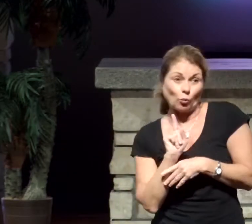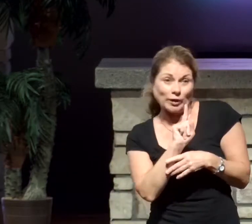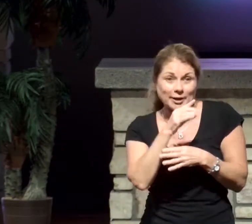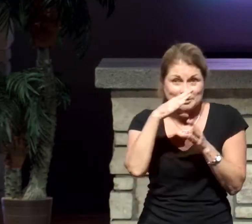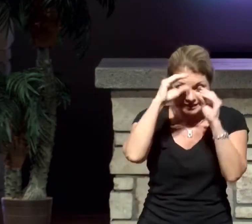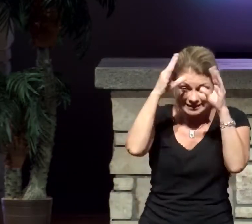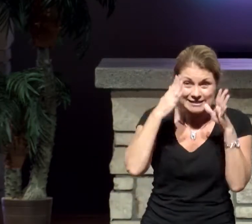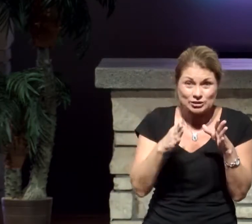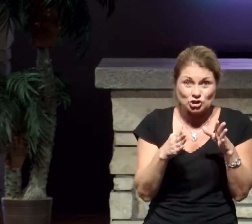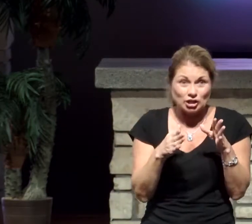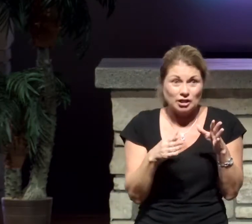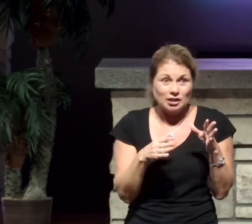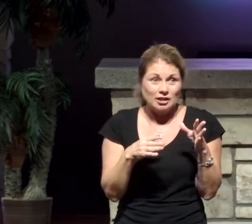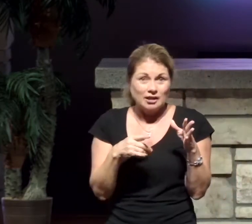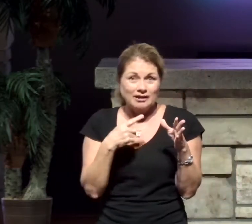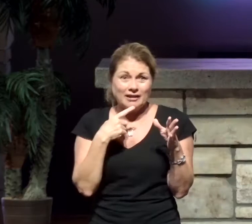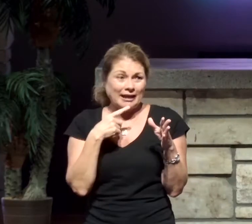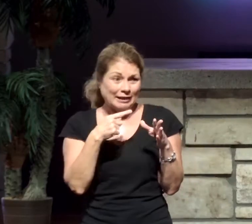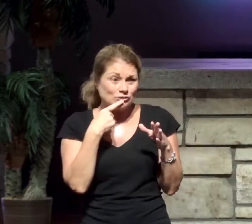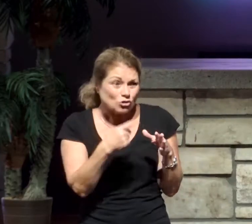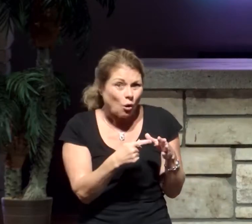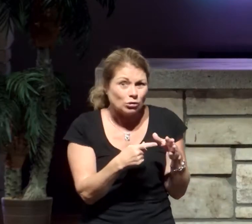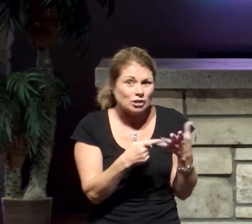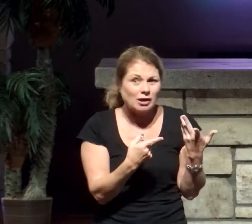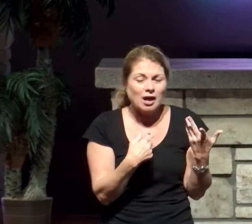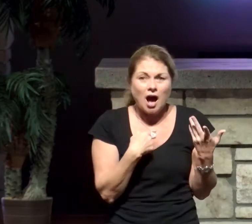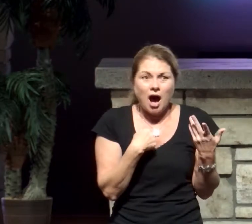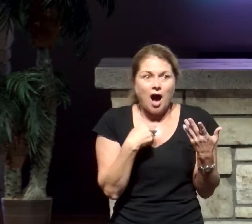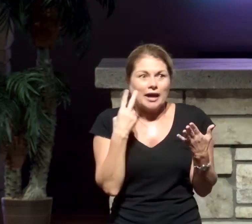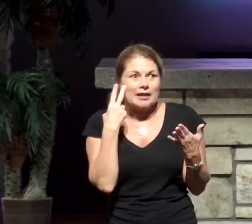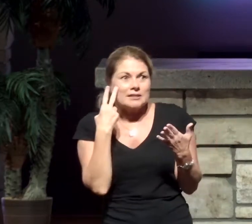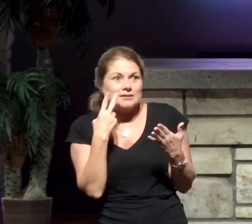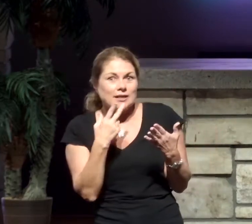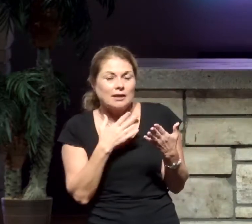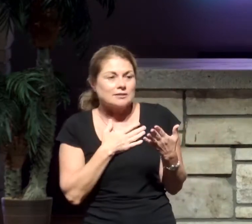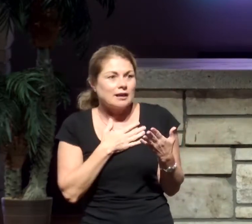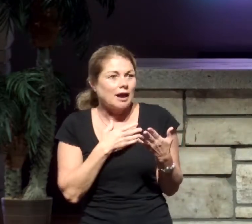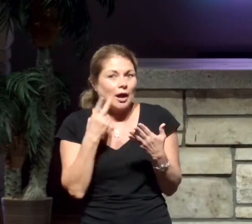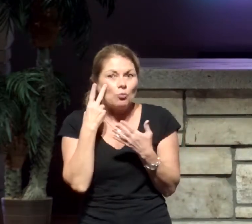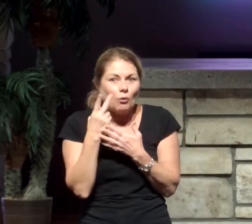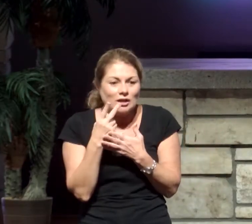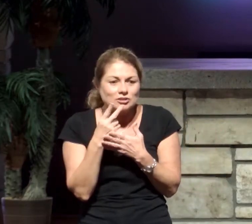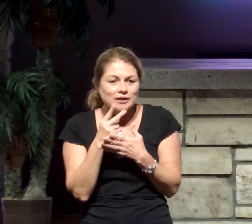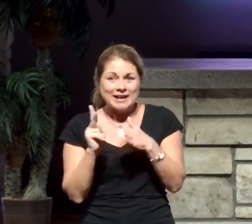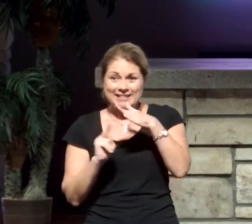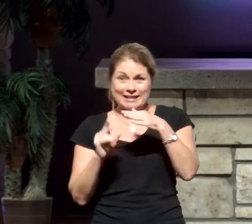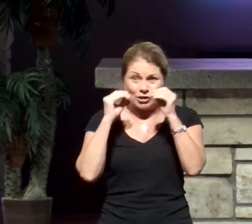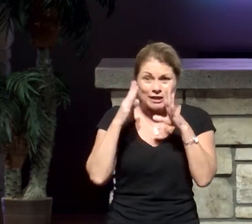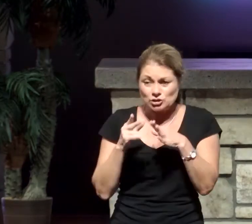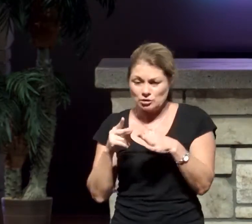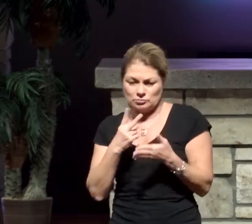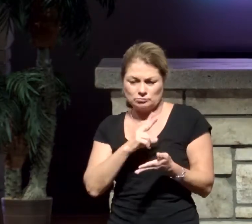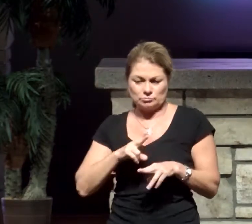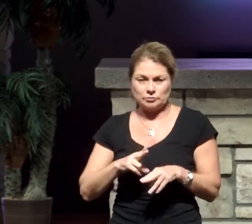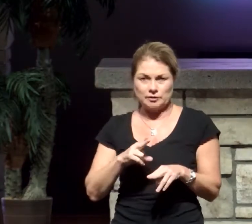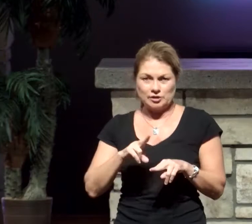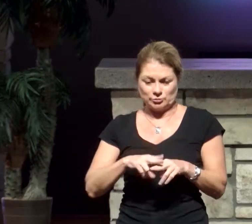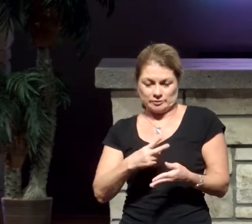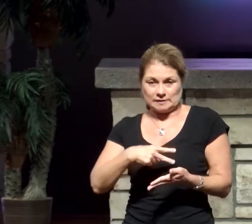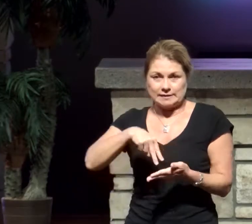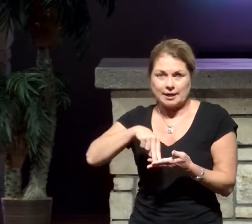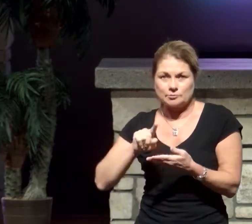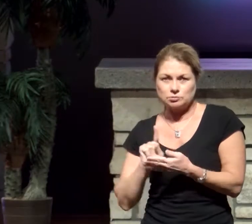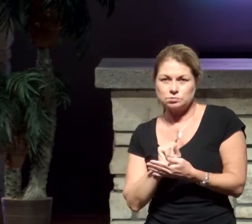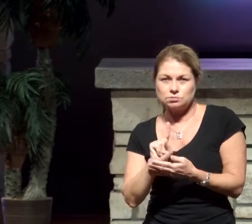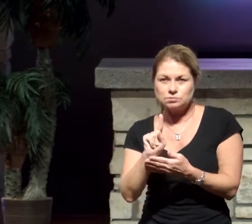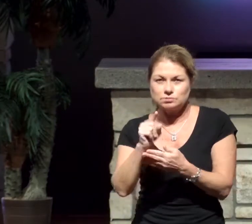what I had done, and I can see this in slow motion even to this day. My kindergarten teacher got up out of her chair, she walked to the front of the